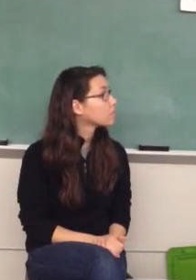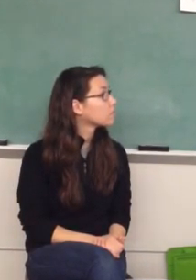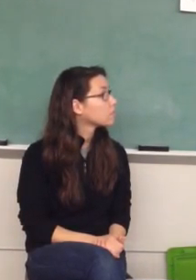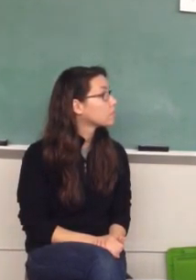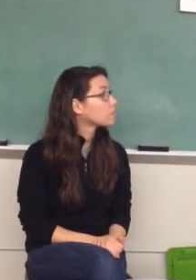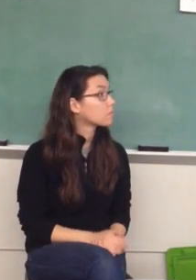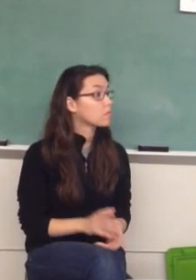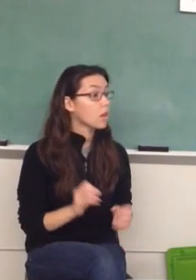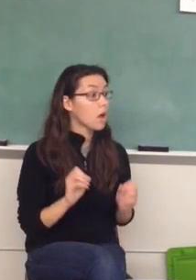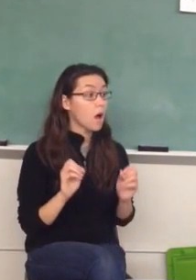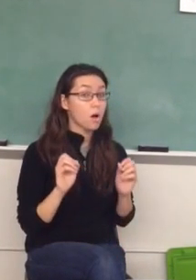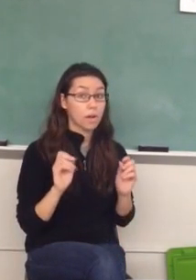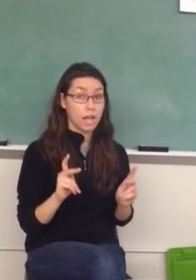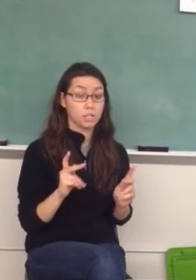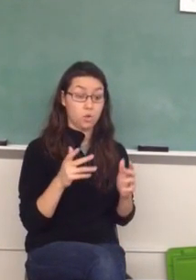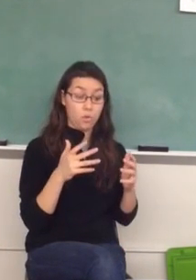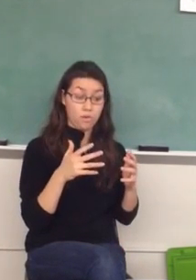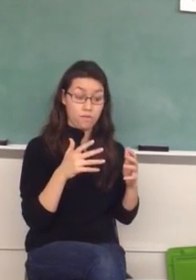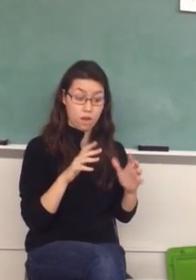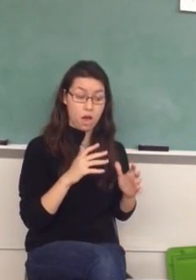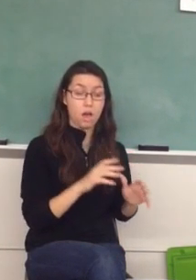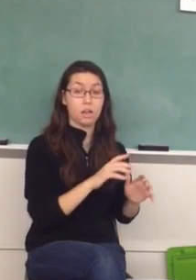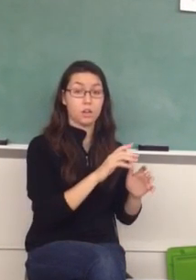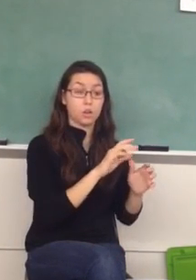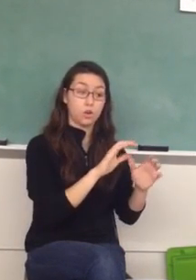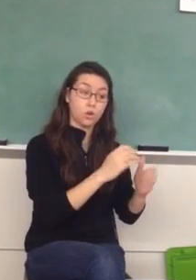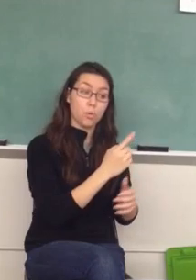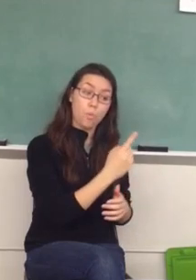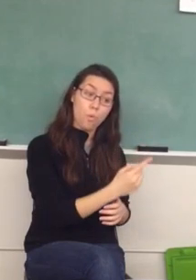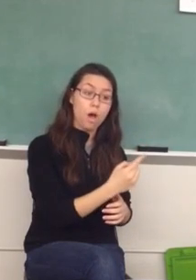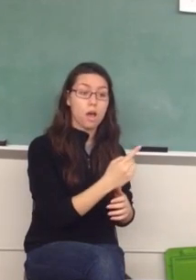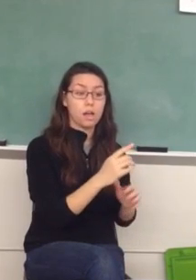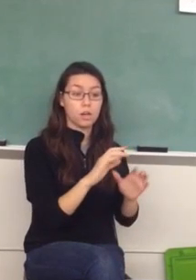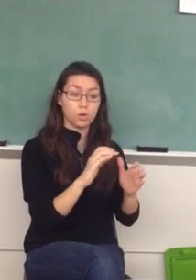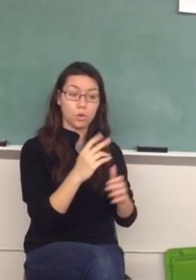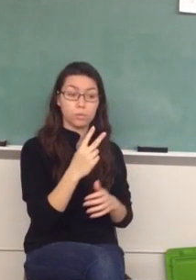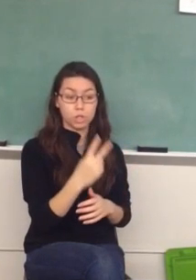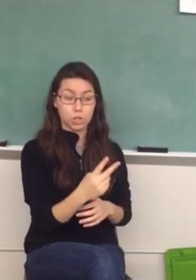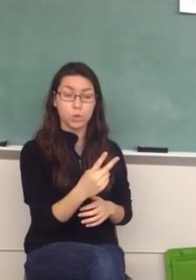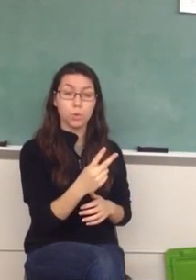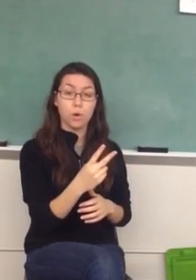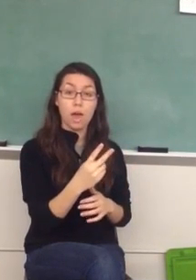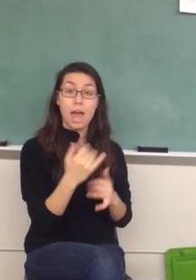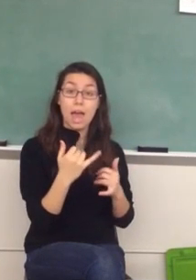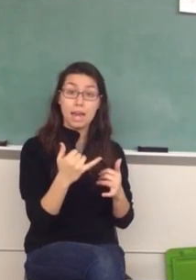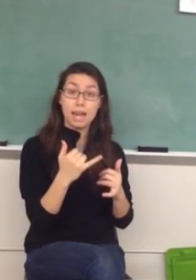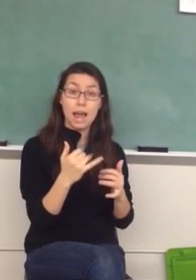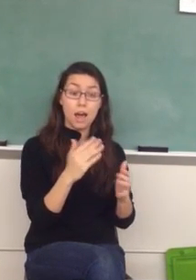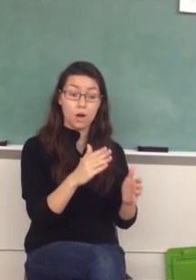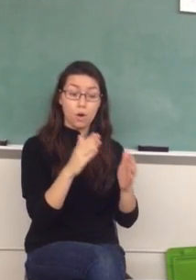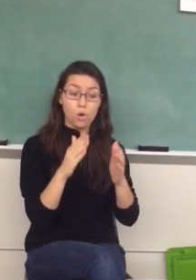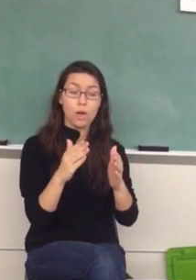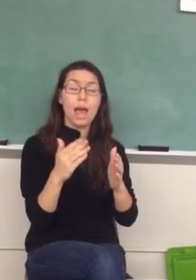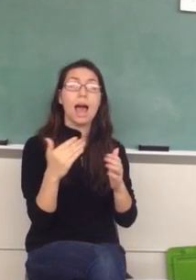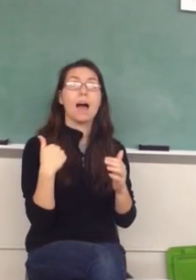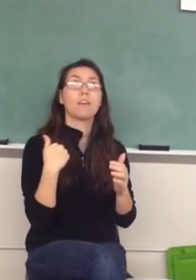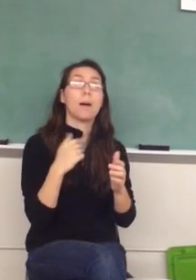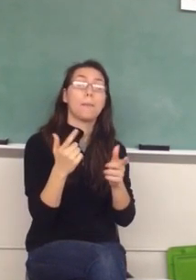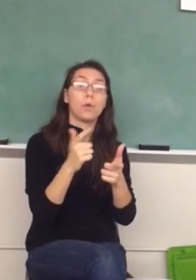Okay, so we've got group 1 alkaline metals, group 2 alkaline earth metals. And then we've got this big section in the middle here.